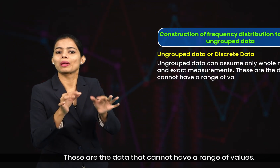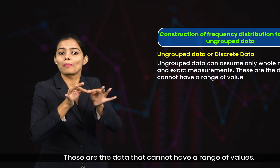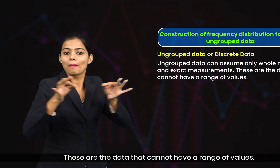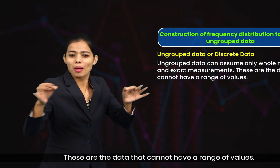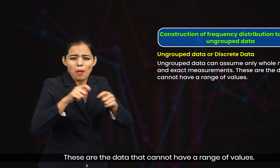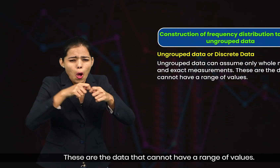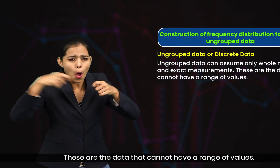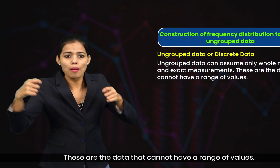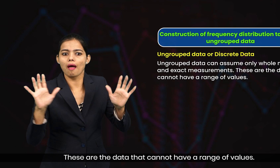values.